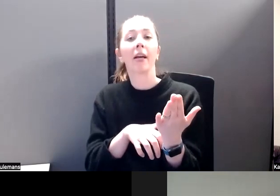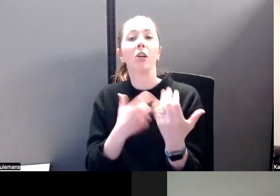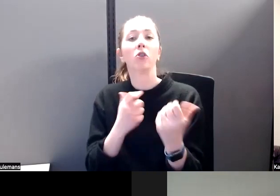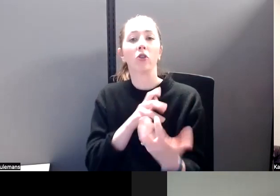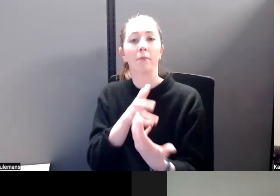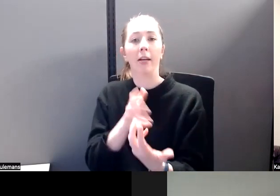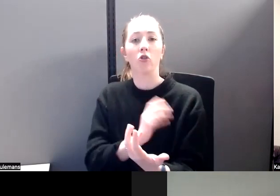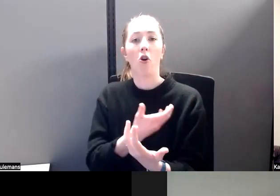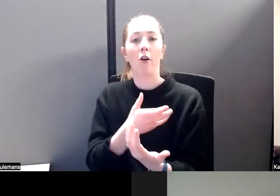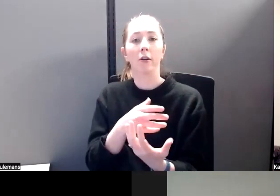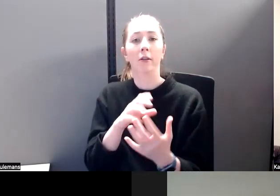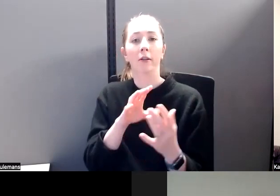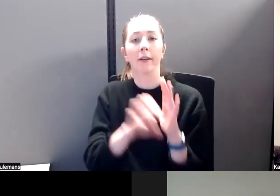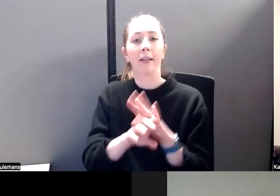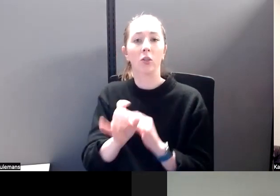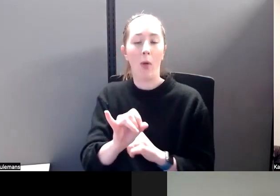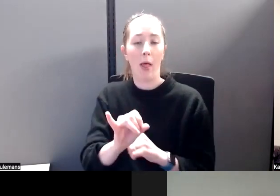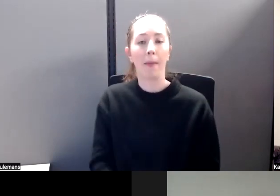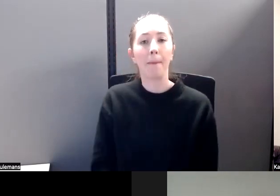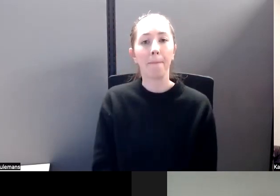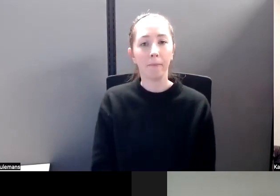cast as well.